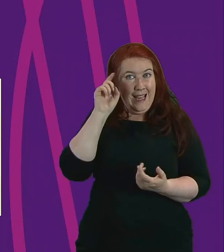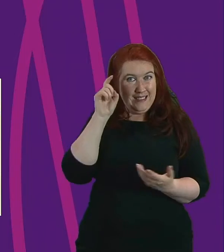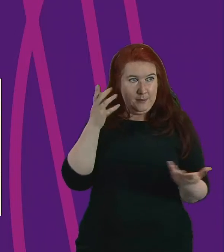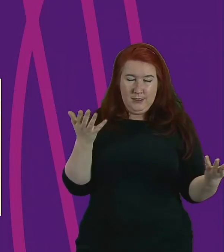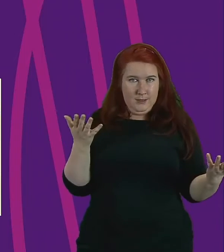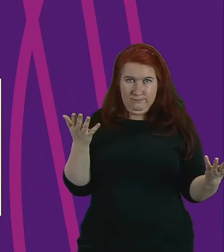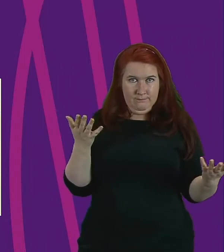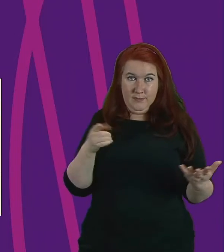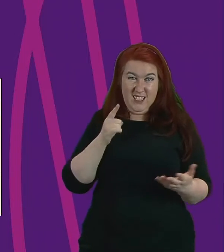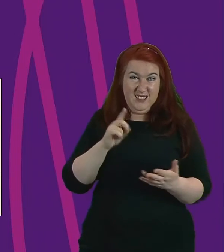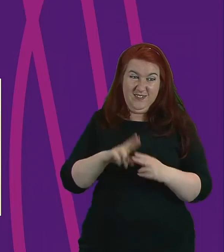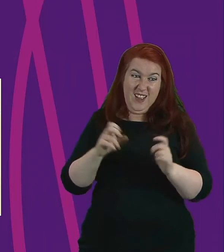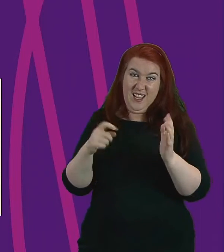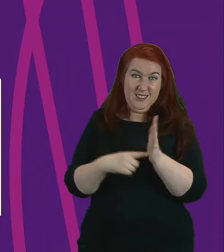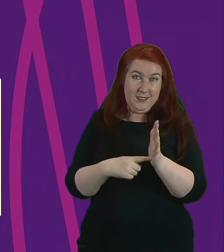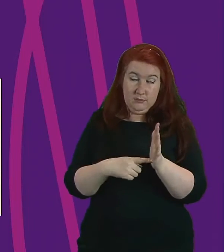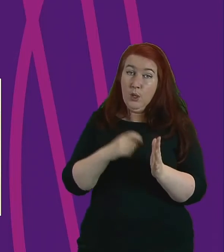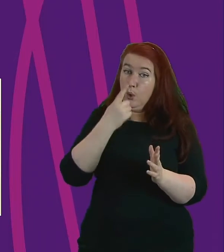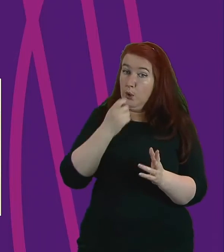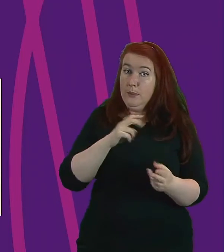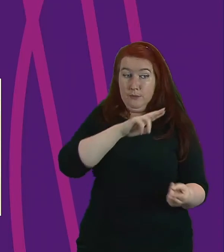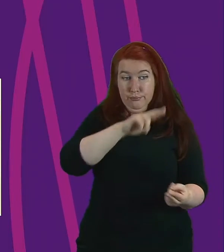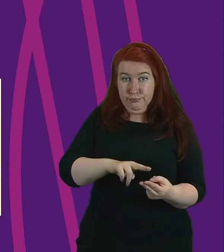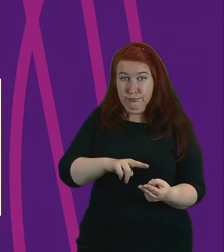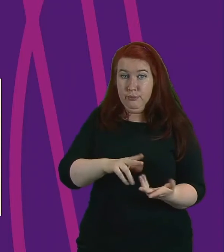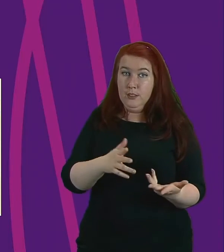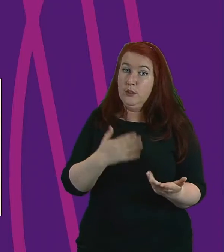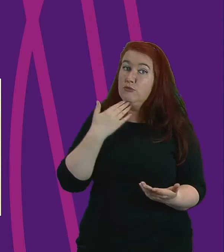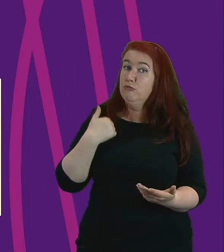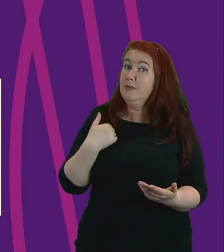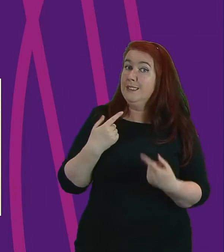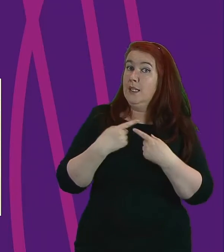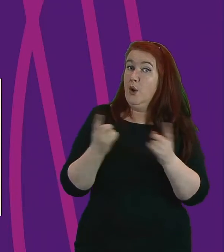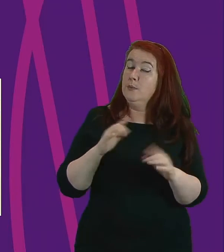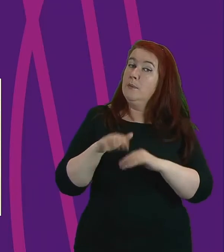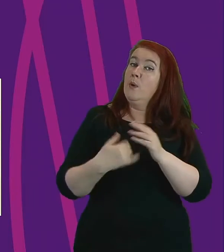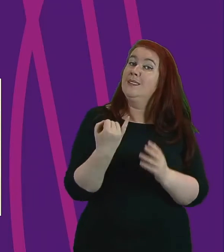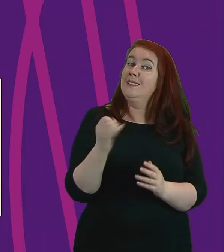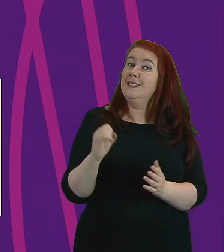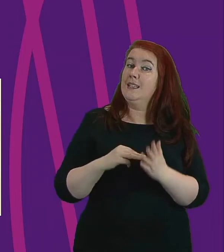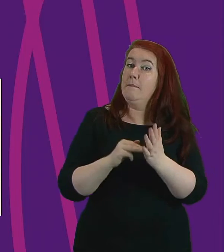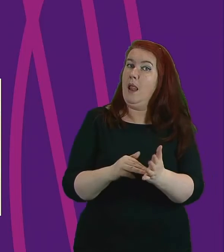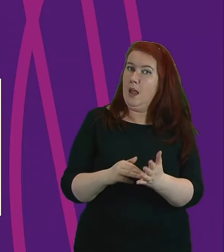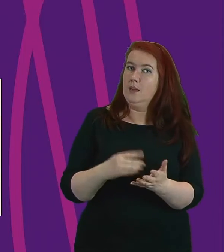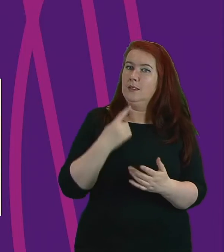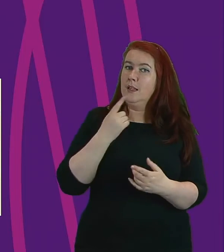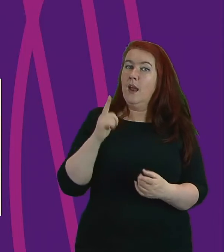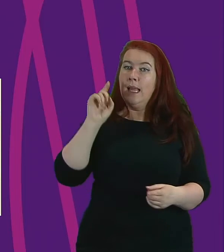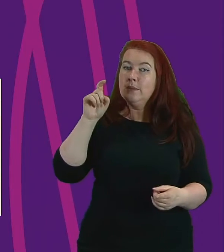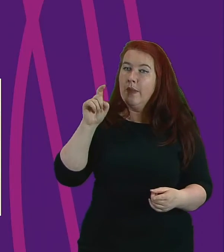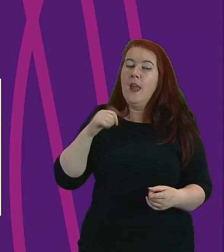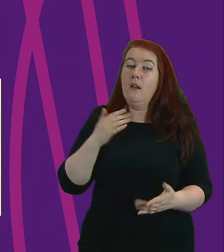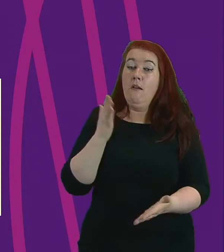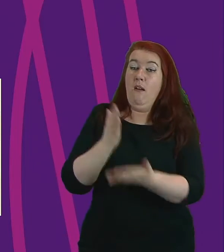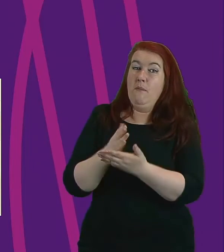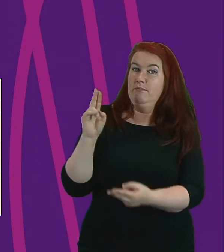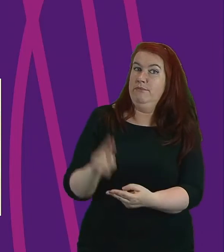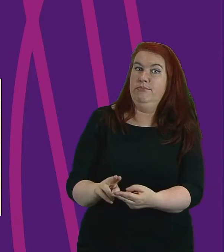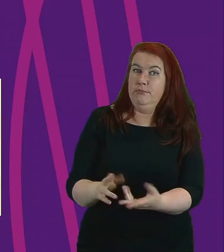just a fact. They can be revised down, as a recent announcement about £60 million was. And so all we are asking for